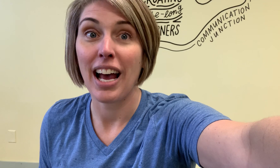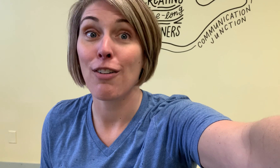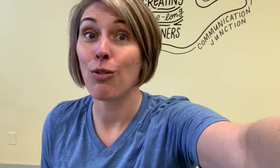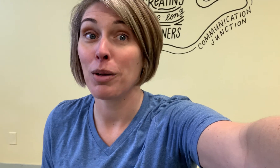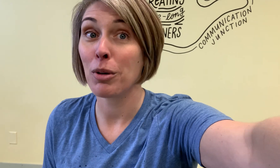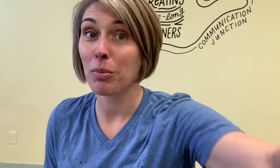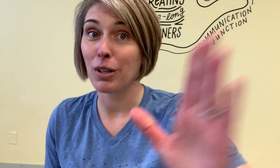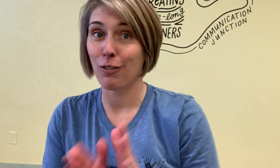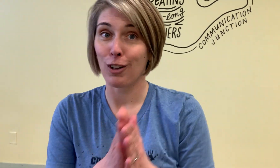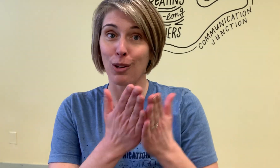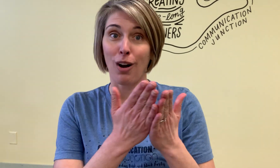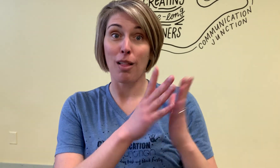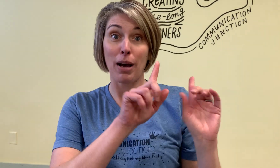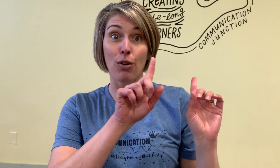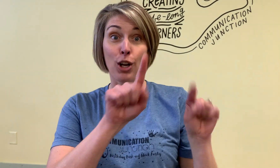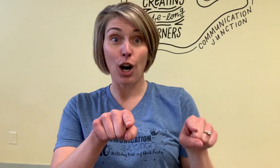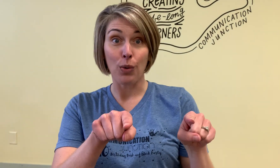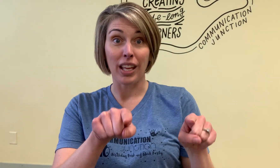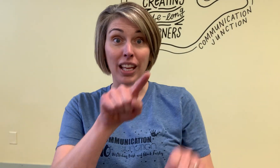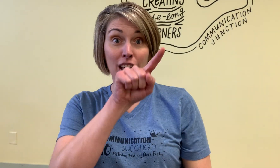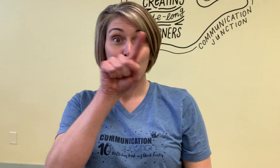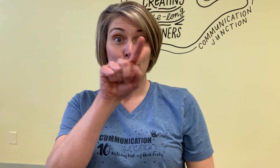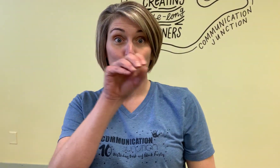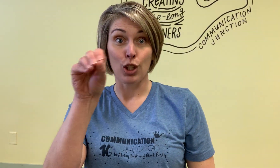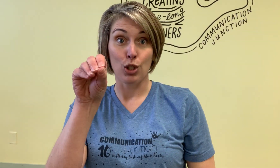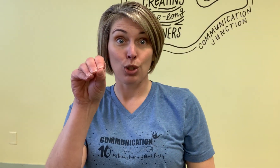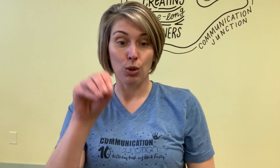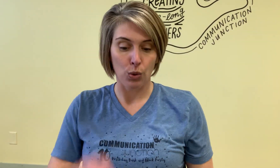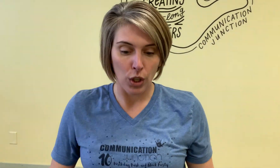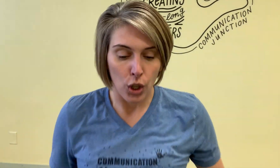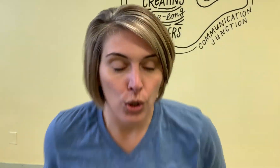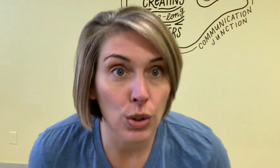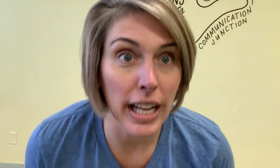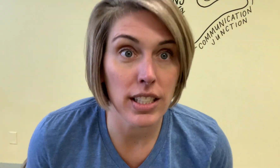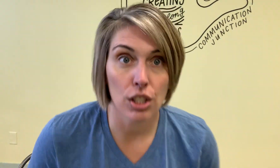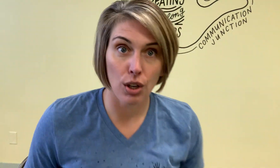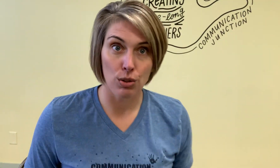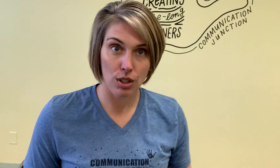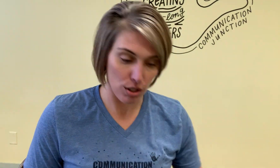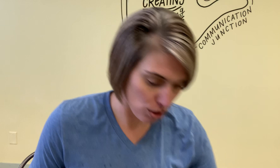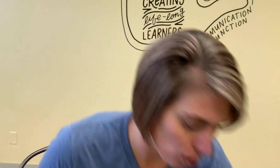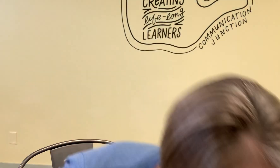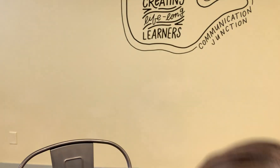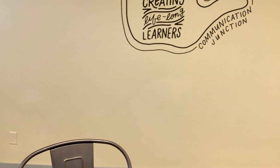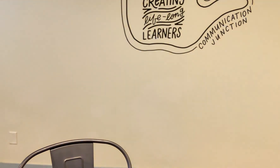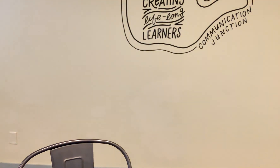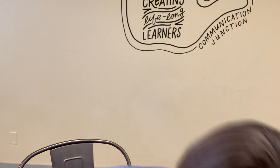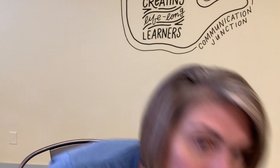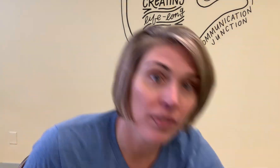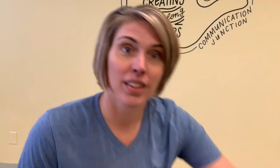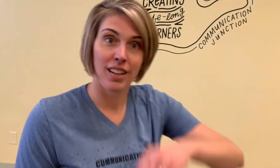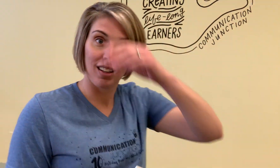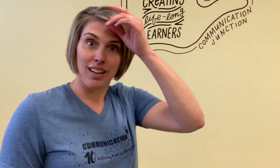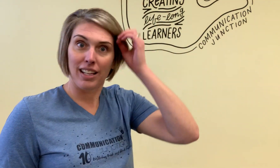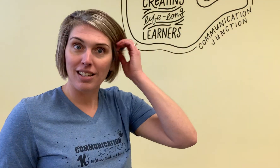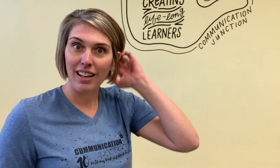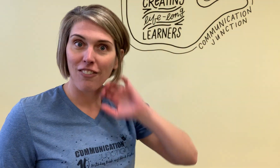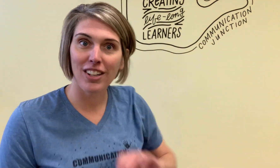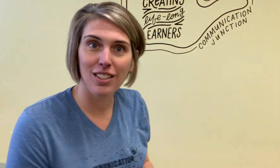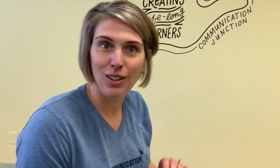have one more book for you all about going to the zoo. Who likes to go to the zoo? It's kind of fun to go